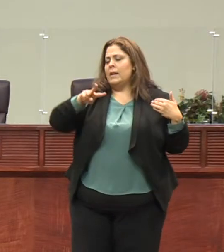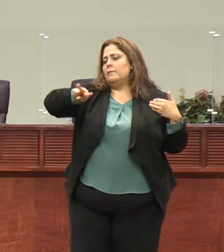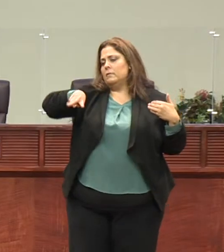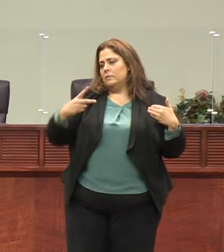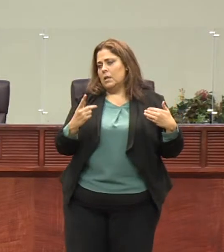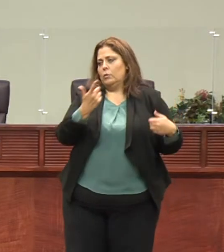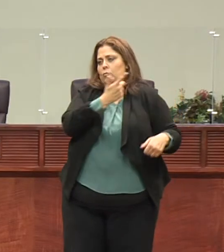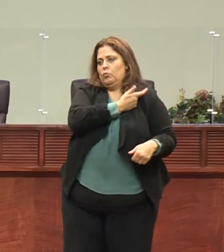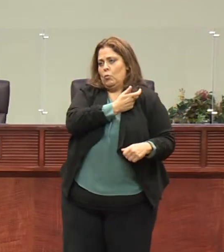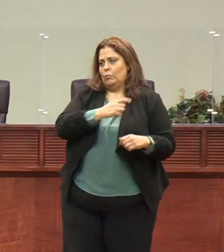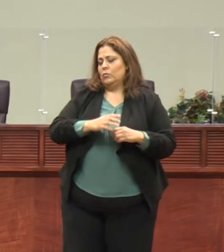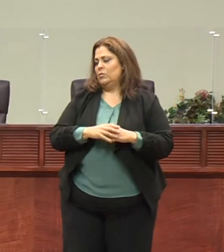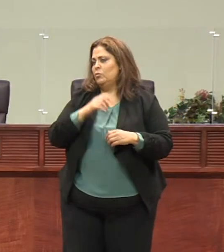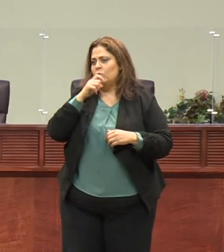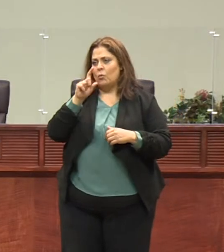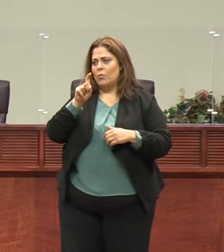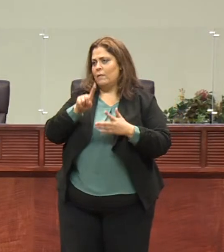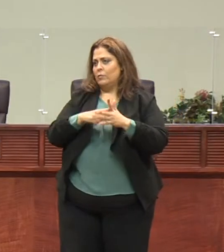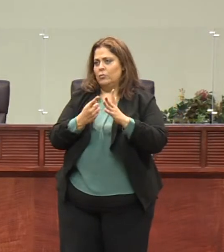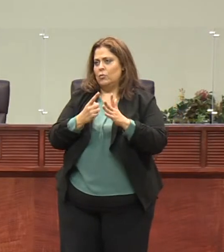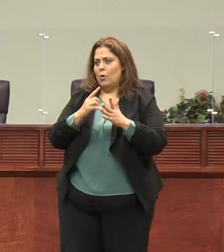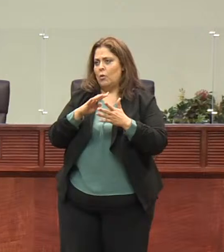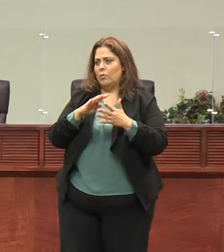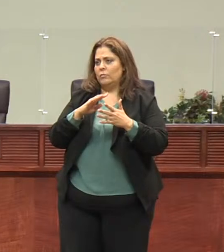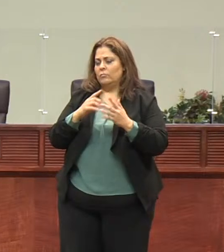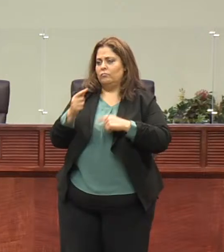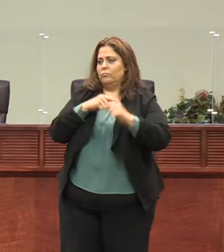the vaccination schedule again.